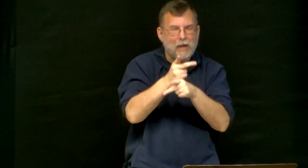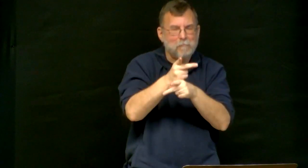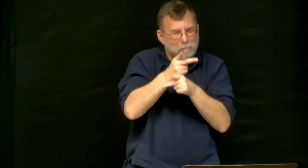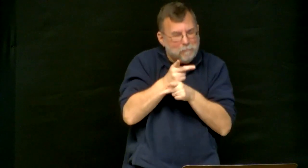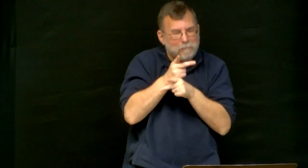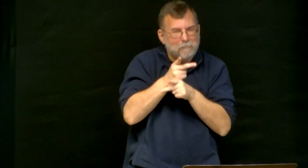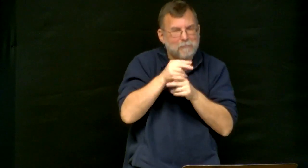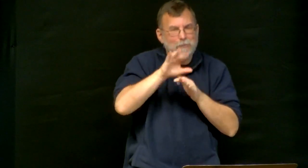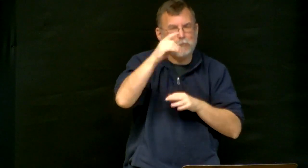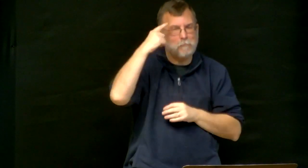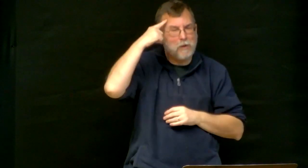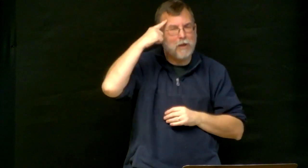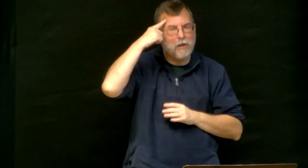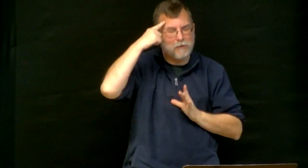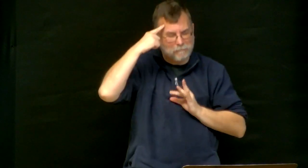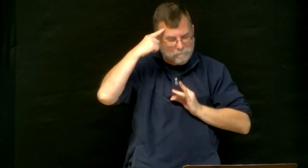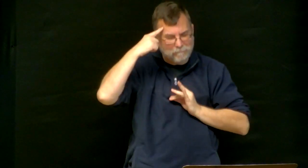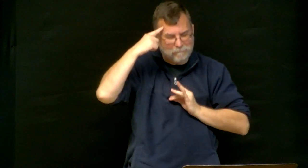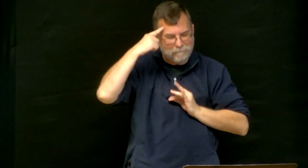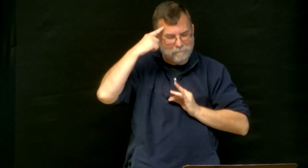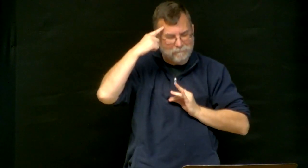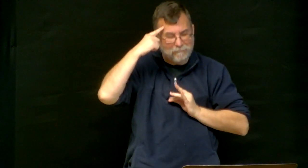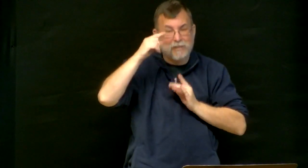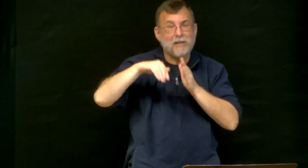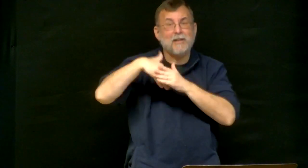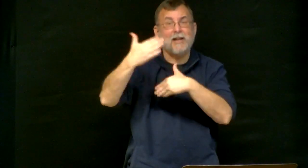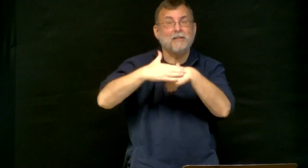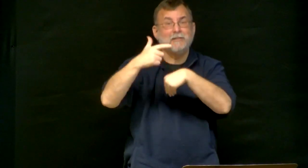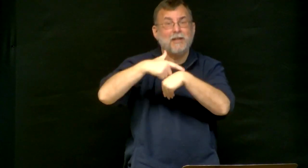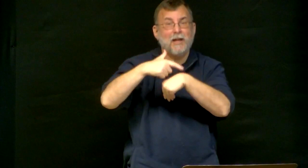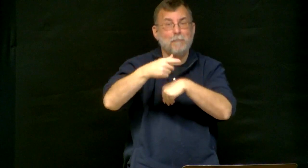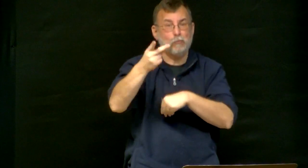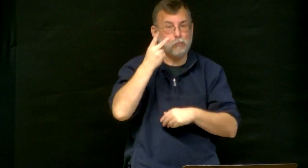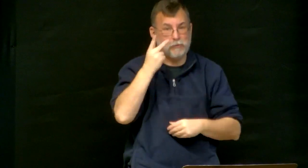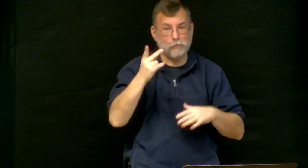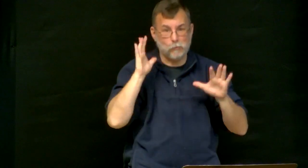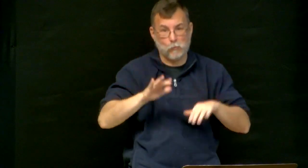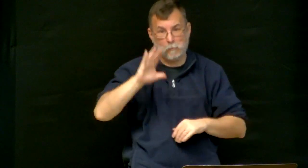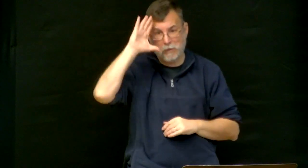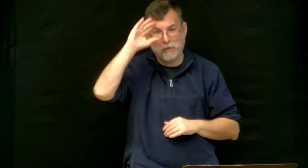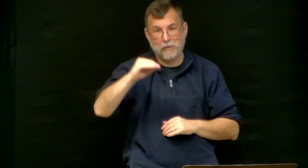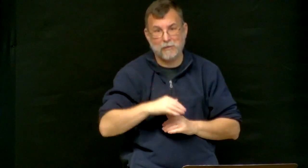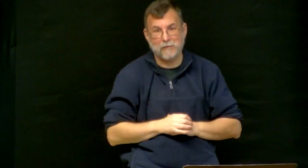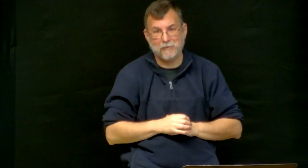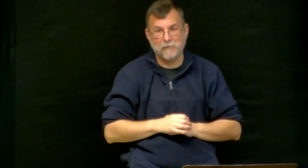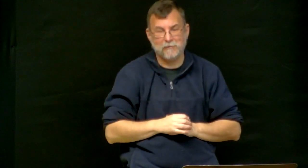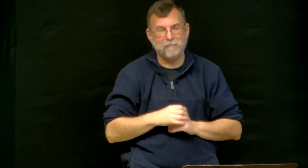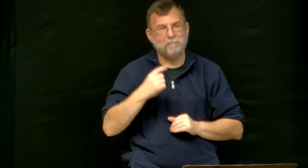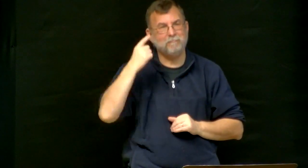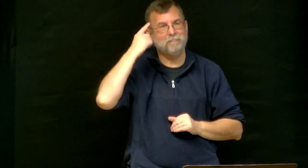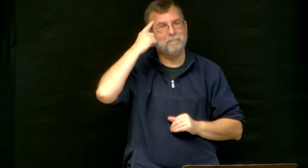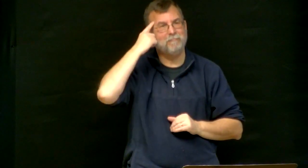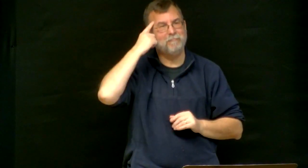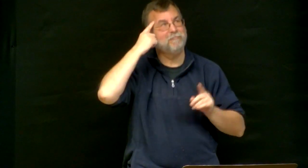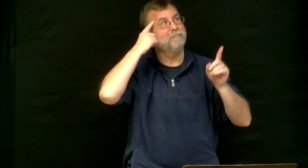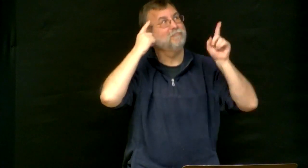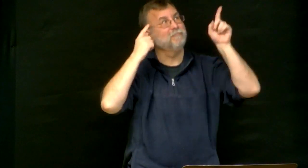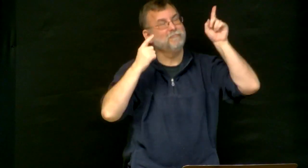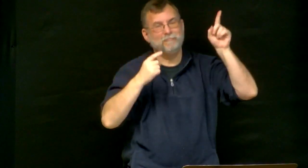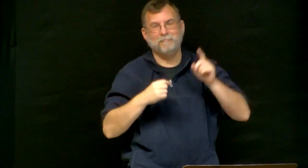you think. It keeps your mind connected. And the next time that you see the snowman, you'll think